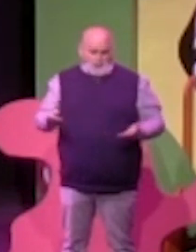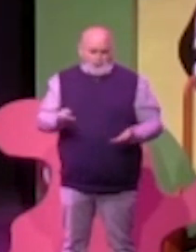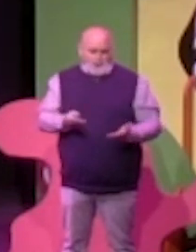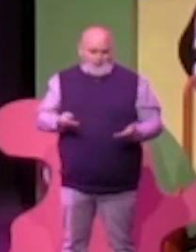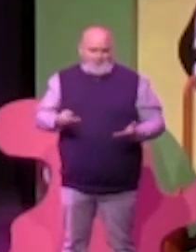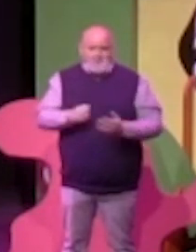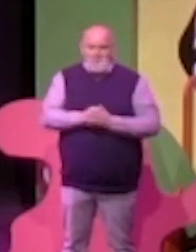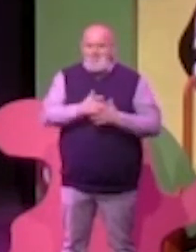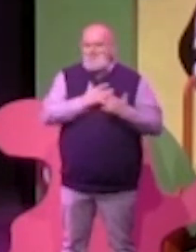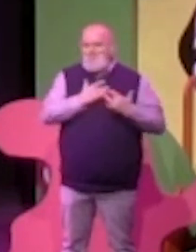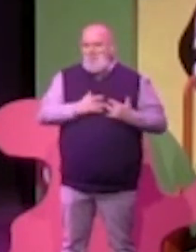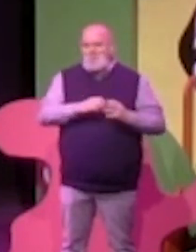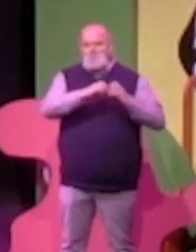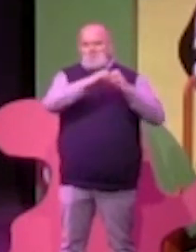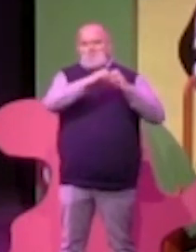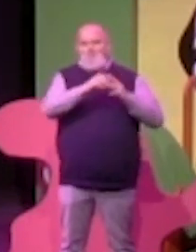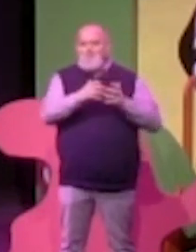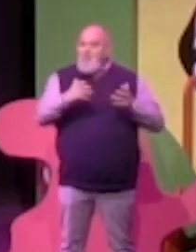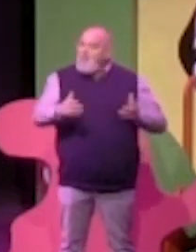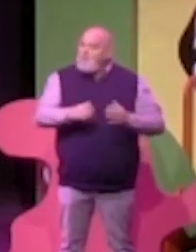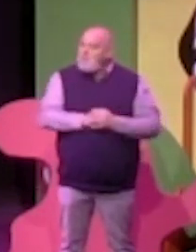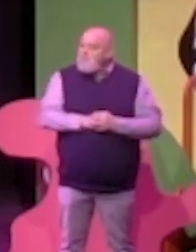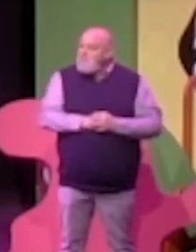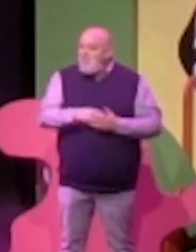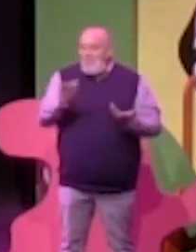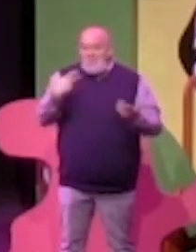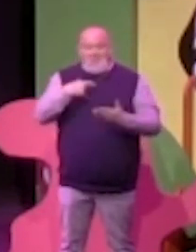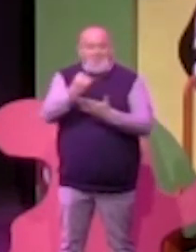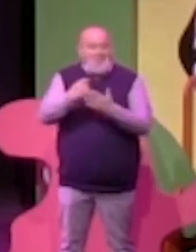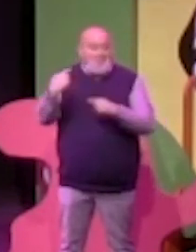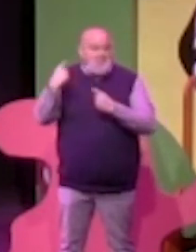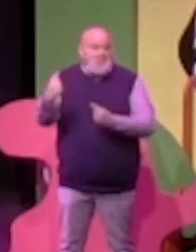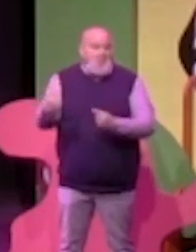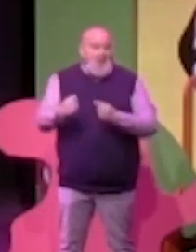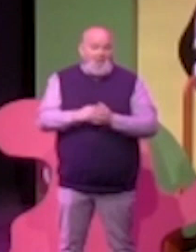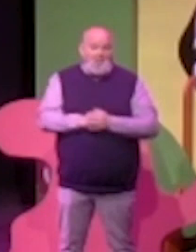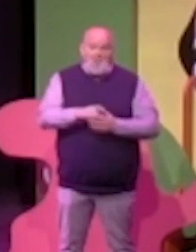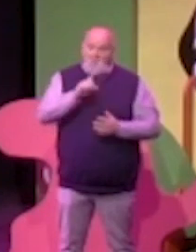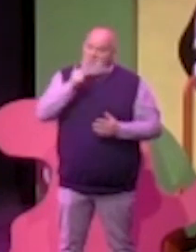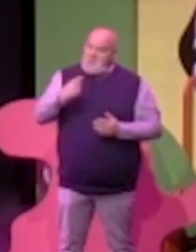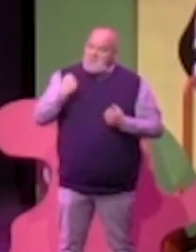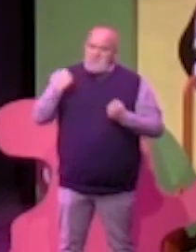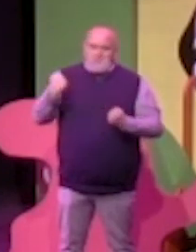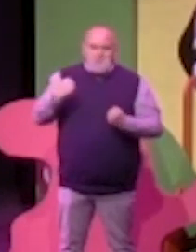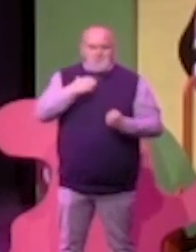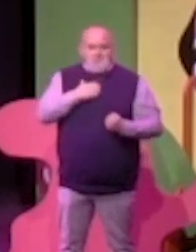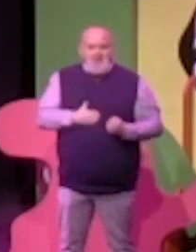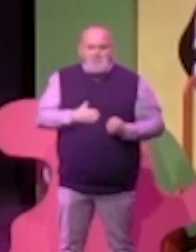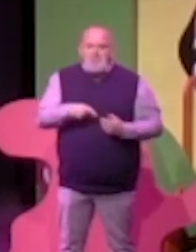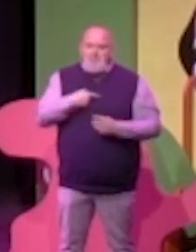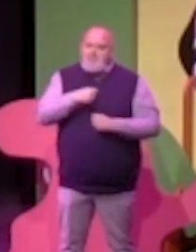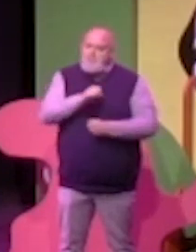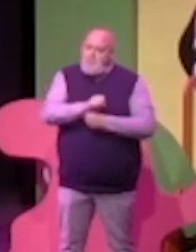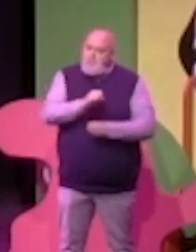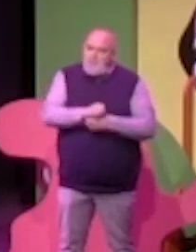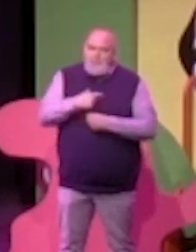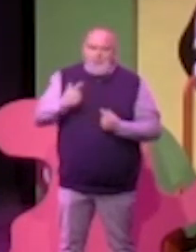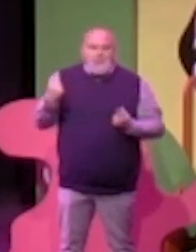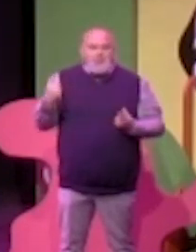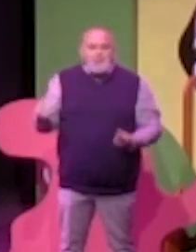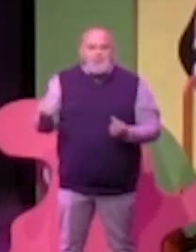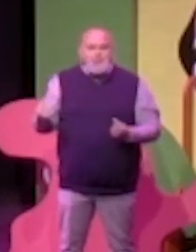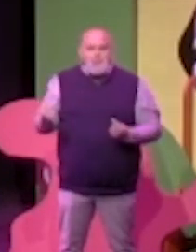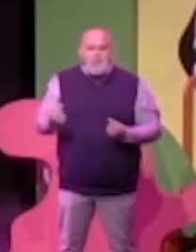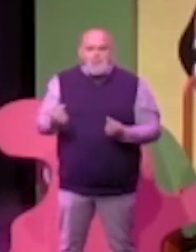much. And I've been in the arts for a while. I'm really passionate about this work, about what we could do to